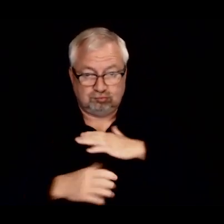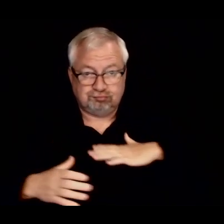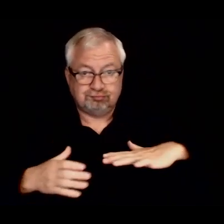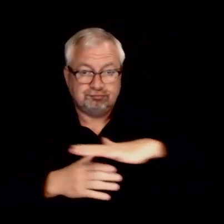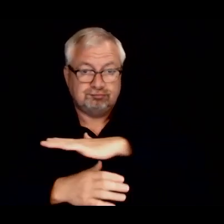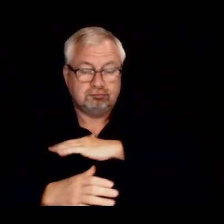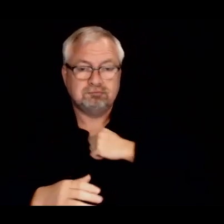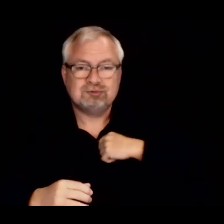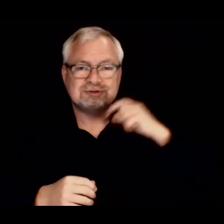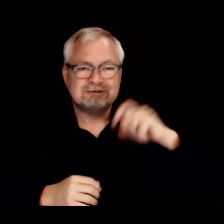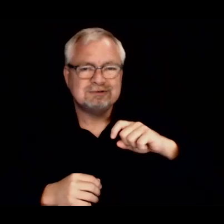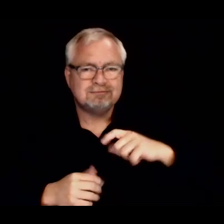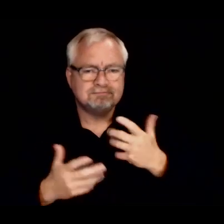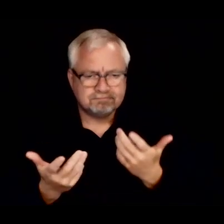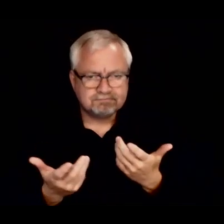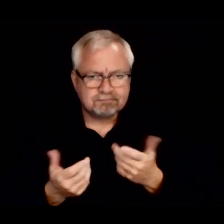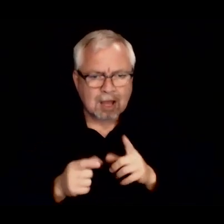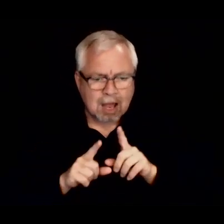about sensitive information